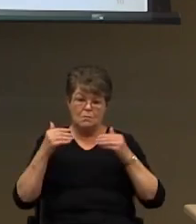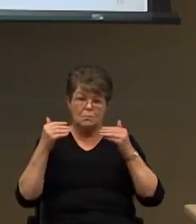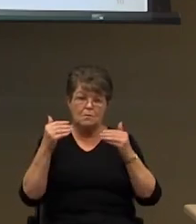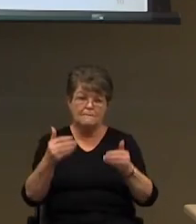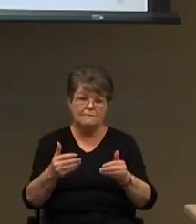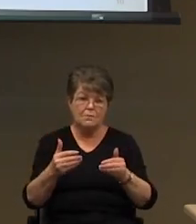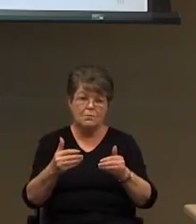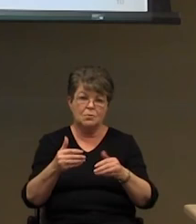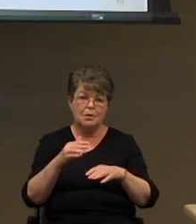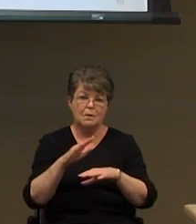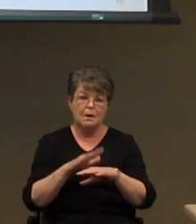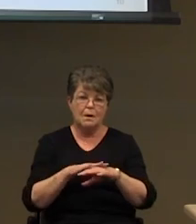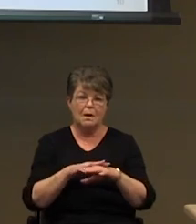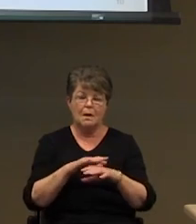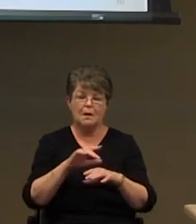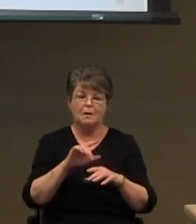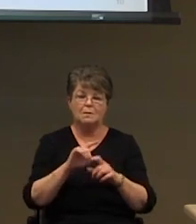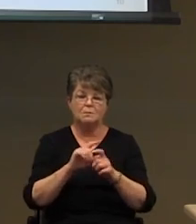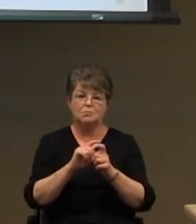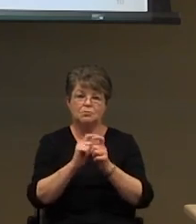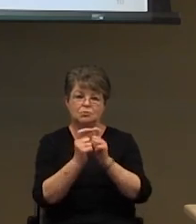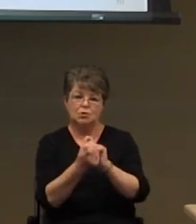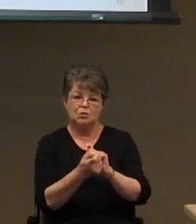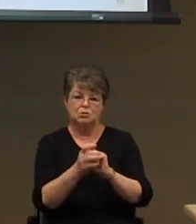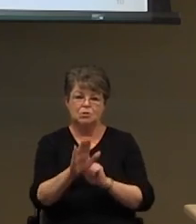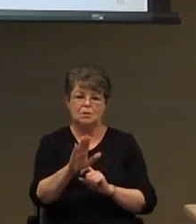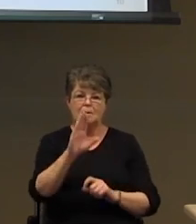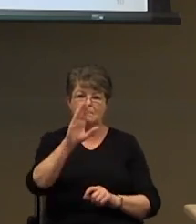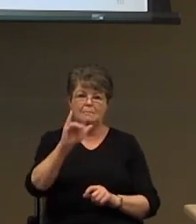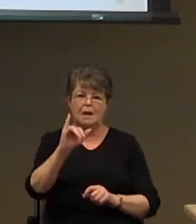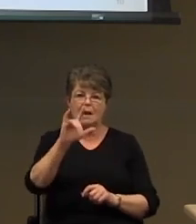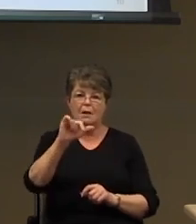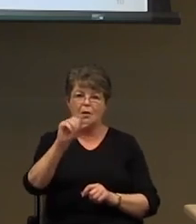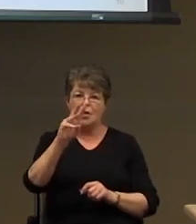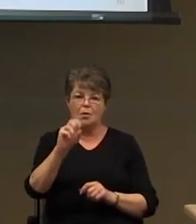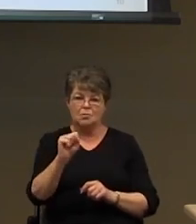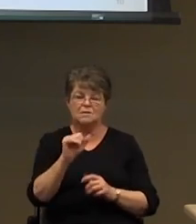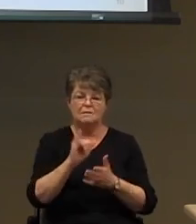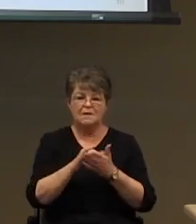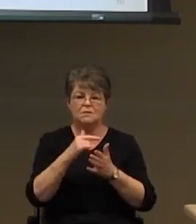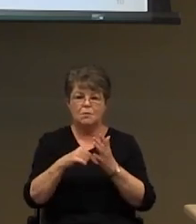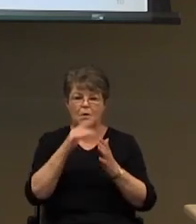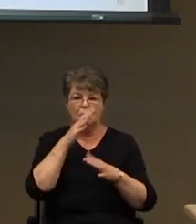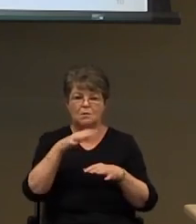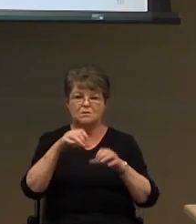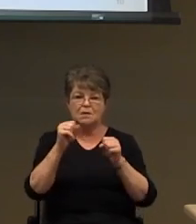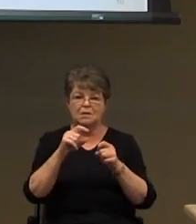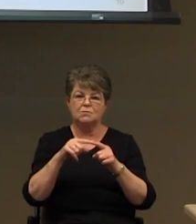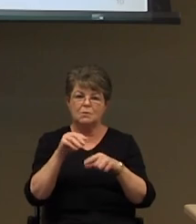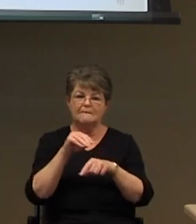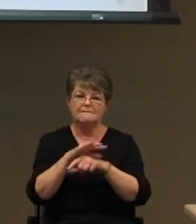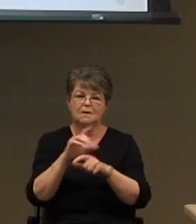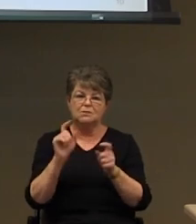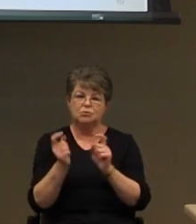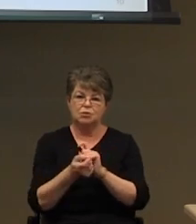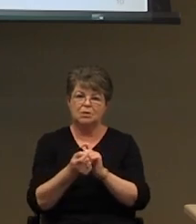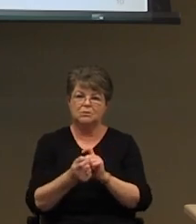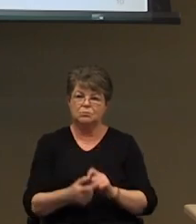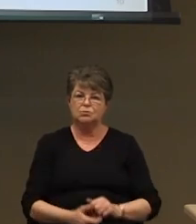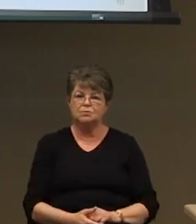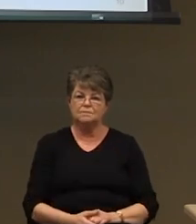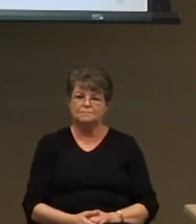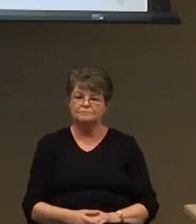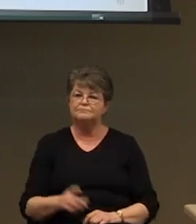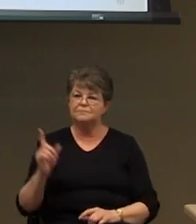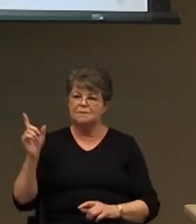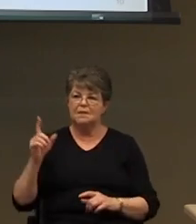forward on altering its bylaws, which is what it would take to affect change?